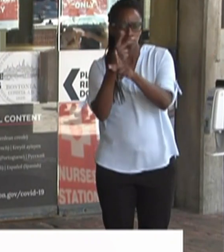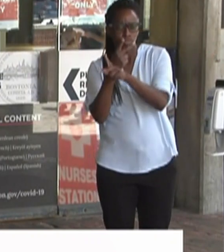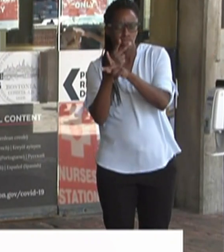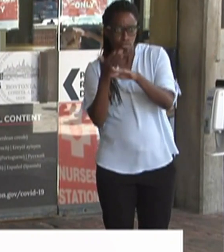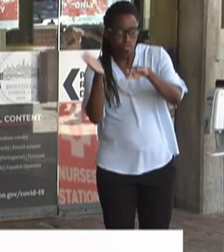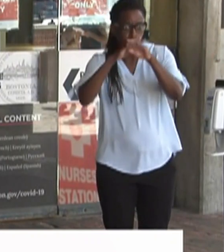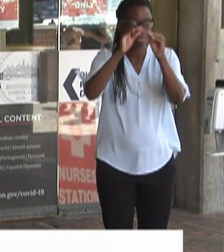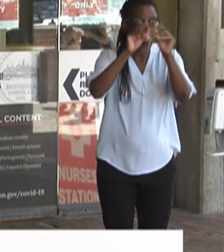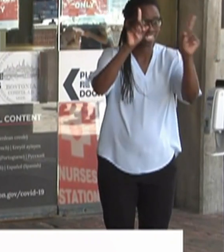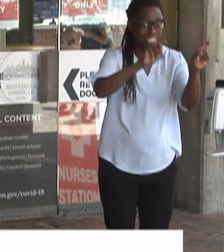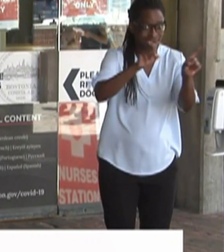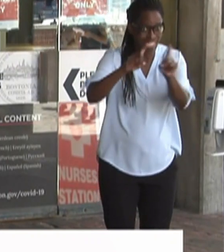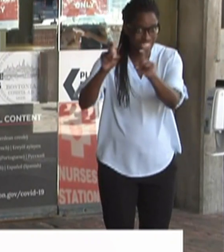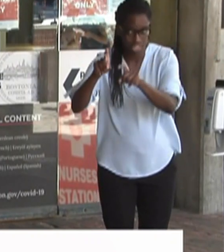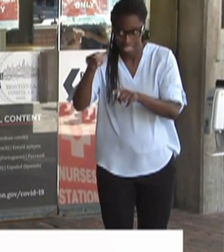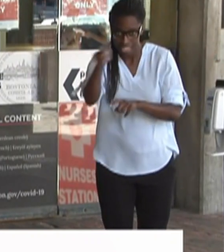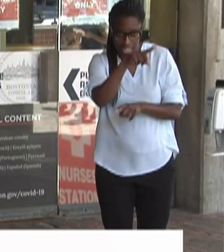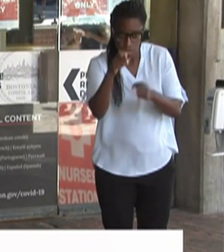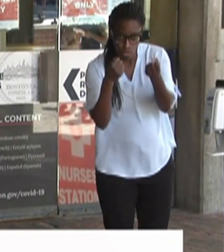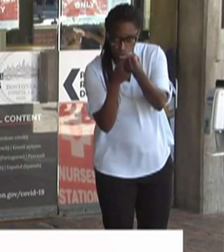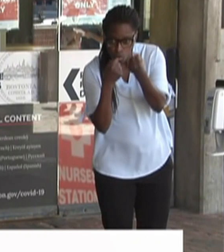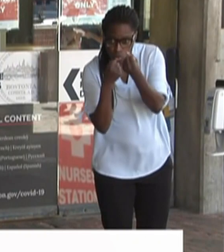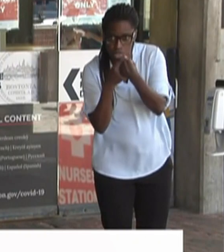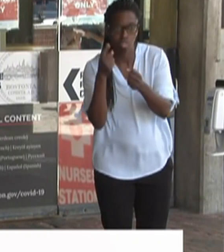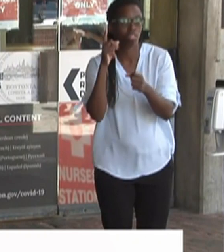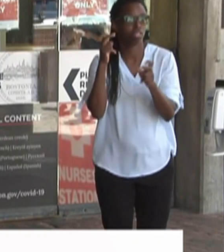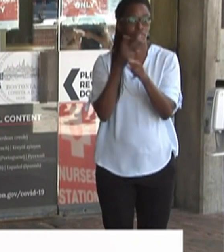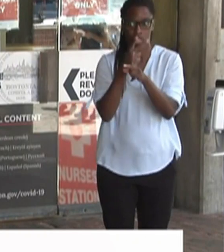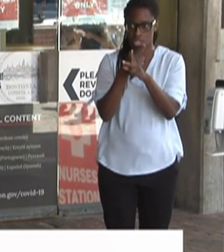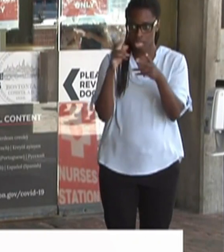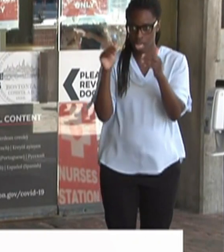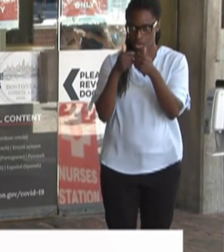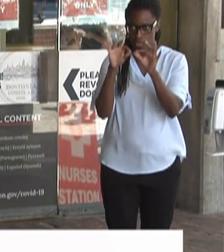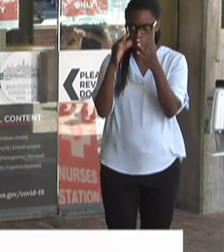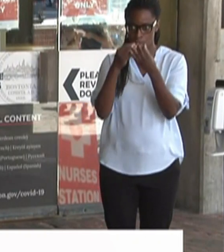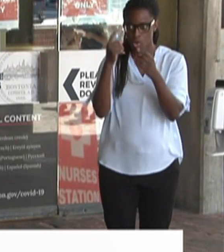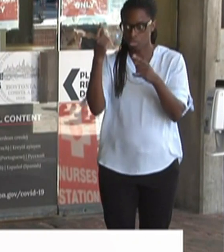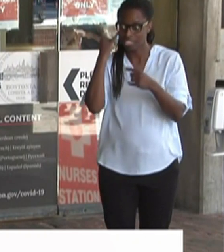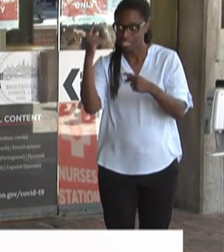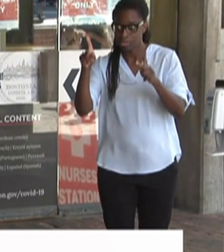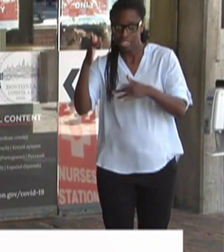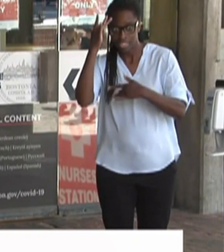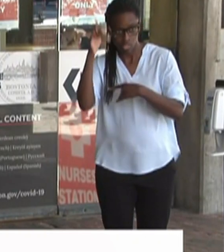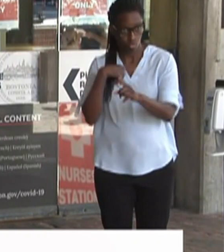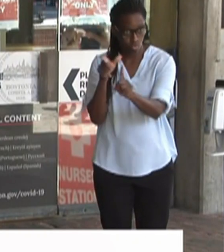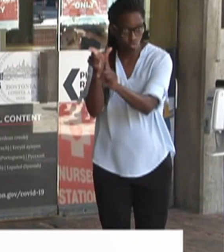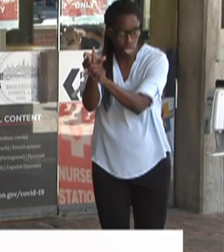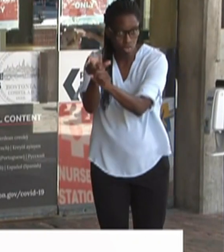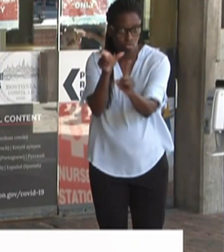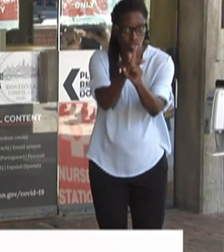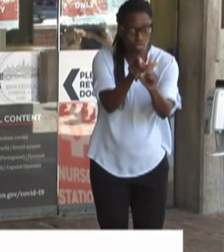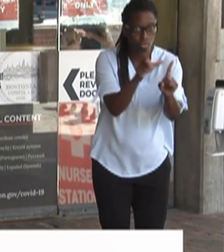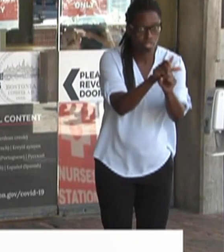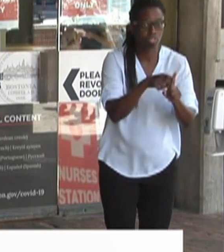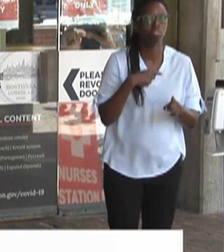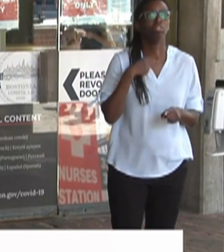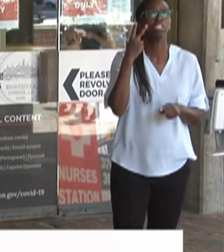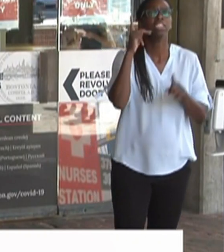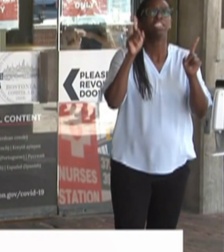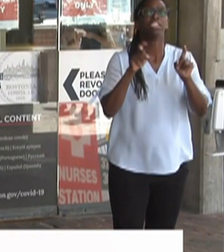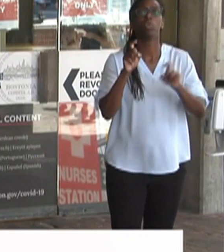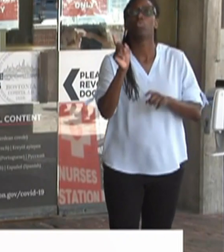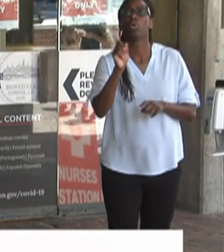isolation support, as well as considering how do we look at what's been laid out, where people are gathering, and does that mean